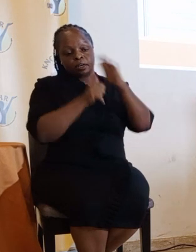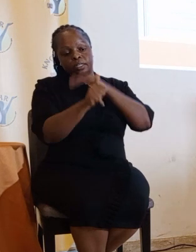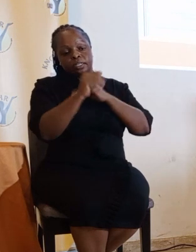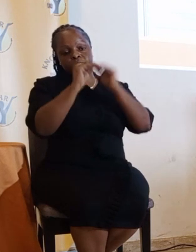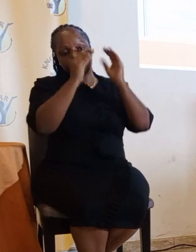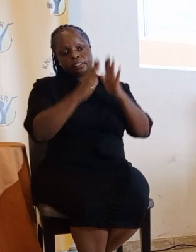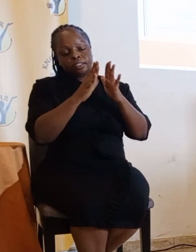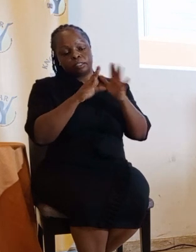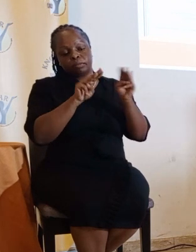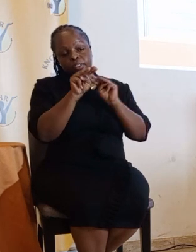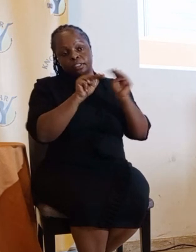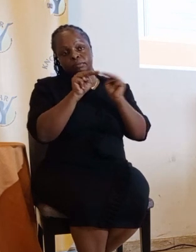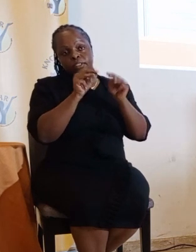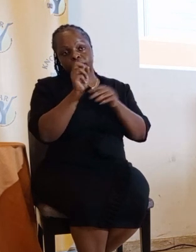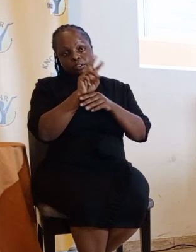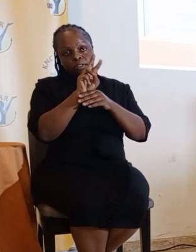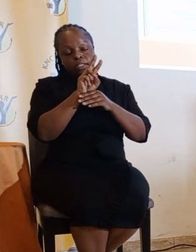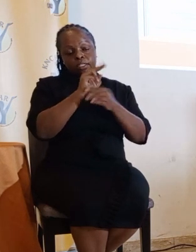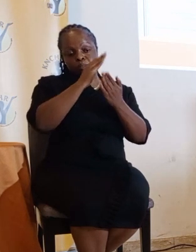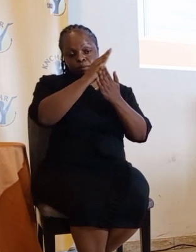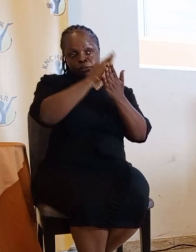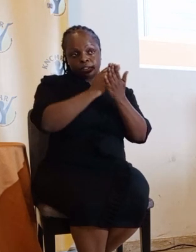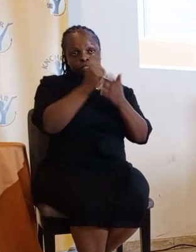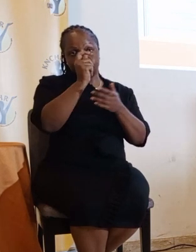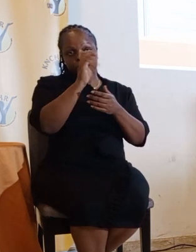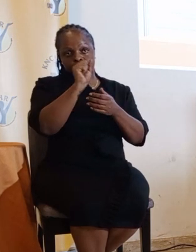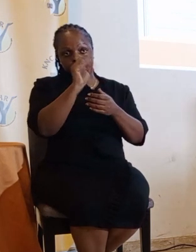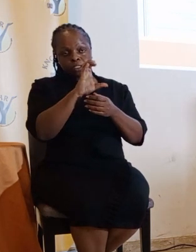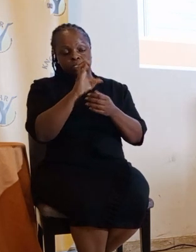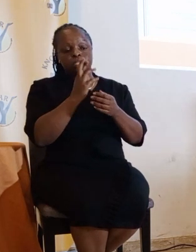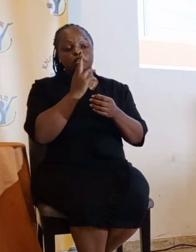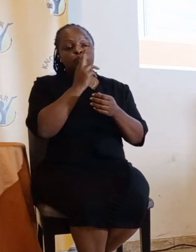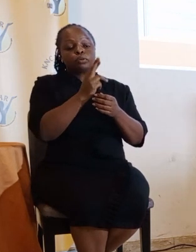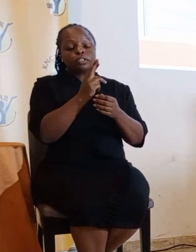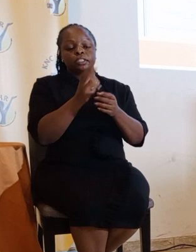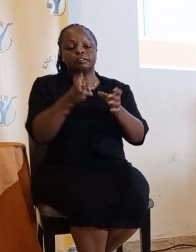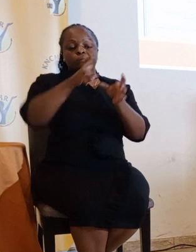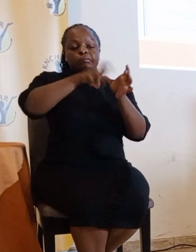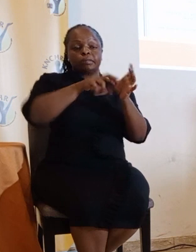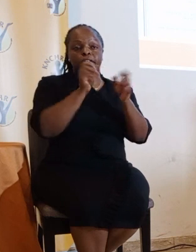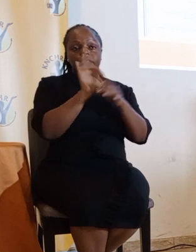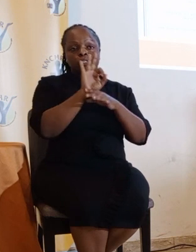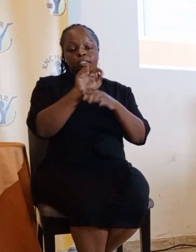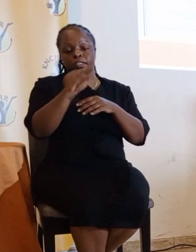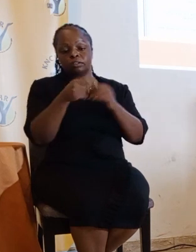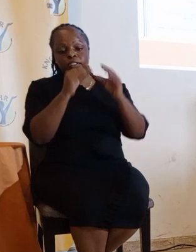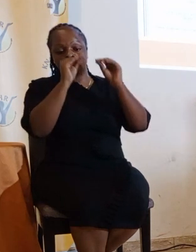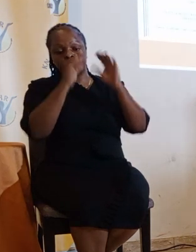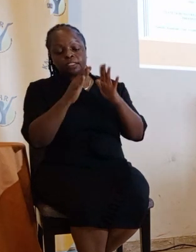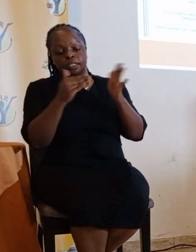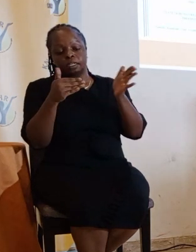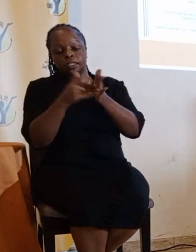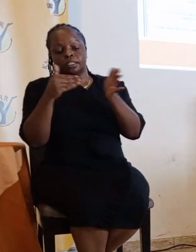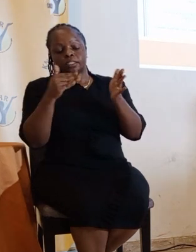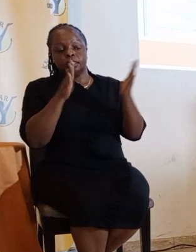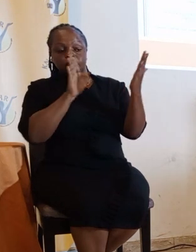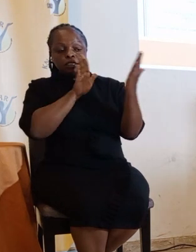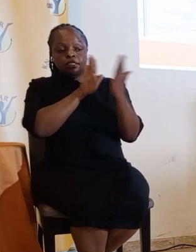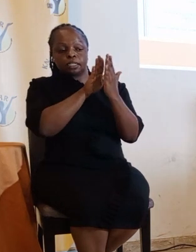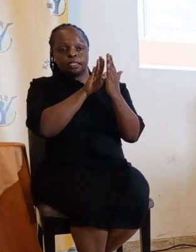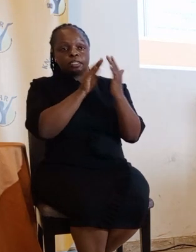Management Secondary Sub-Program, the TSC is reported to have recruited 13,000 teachers against a target of